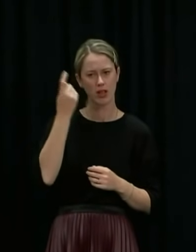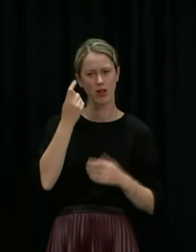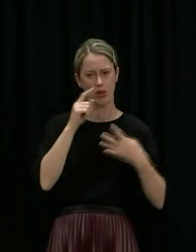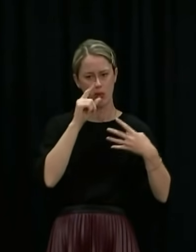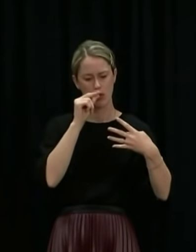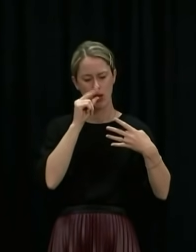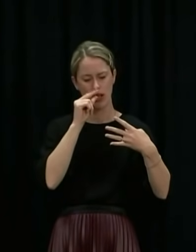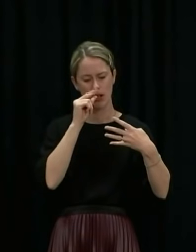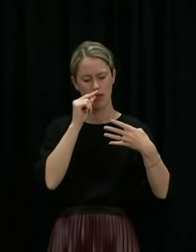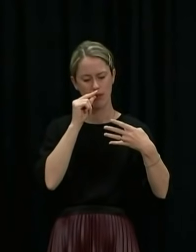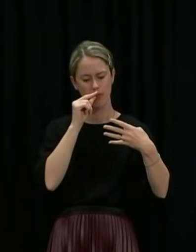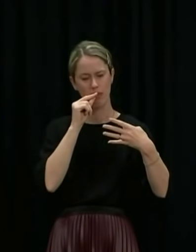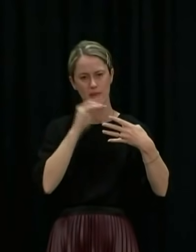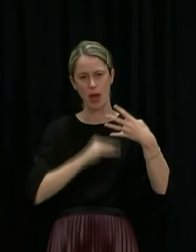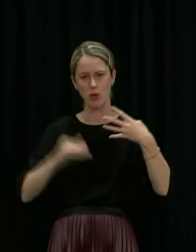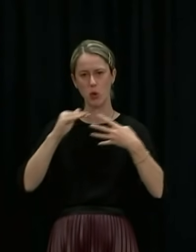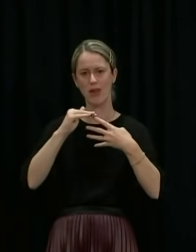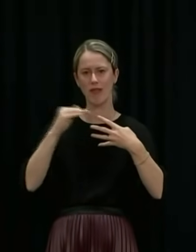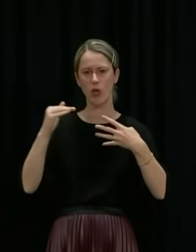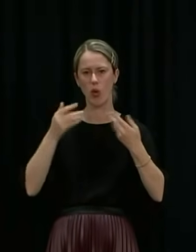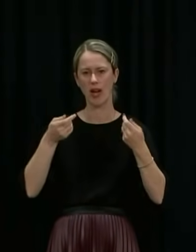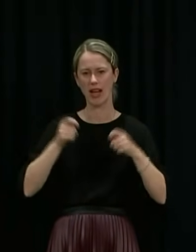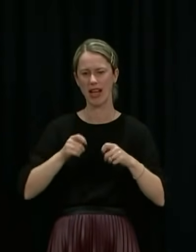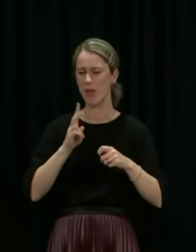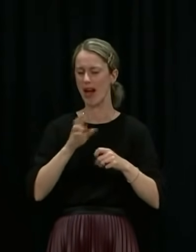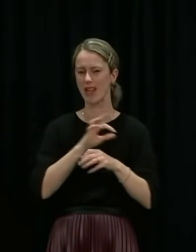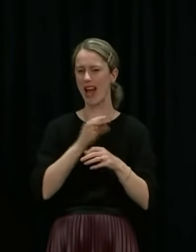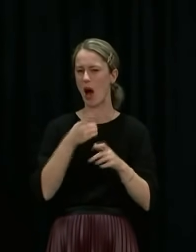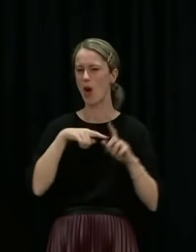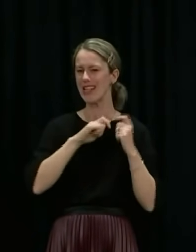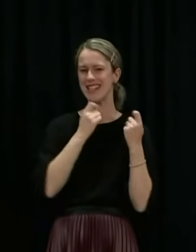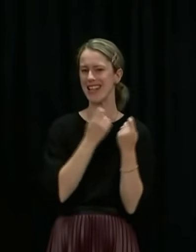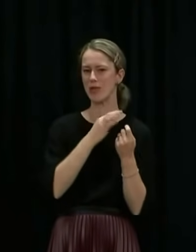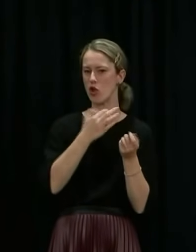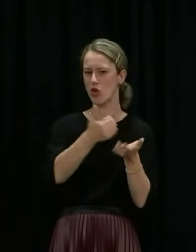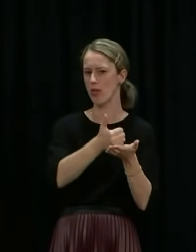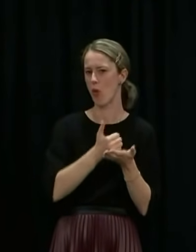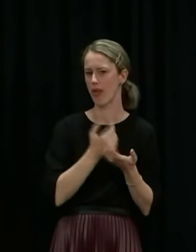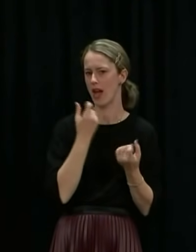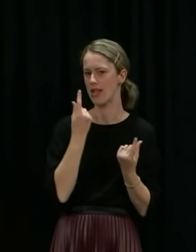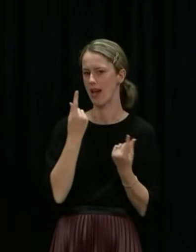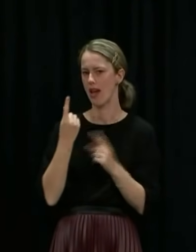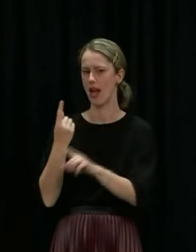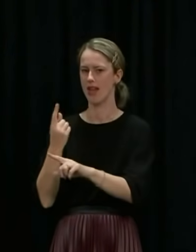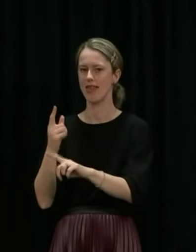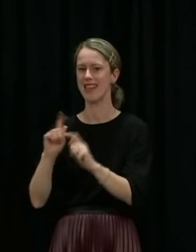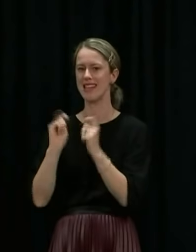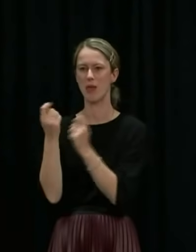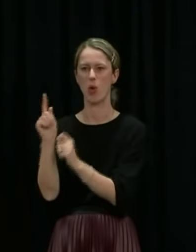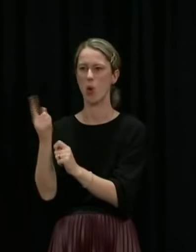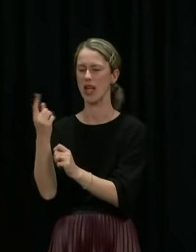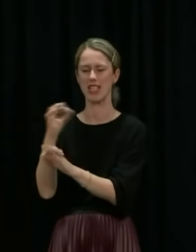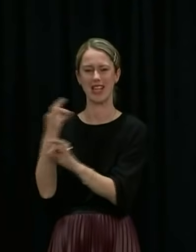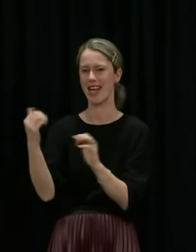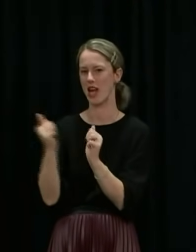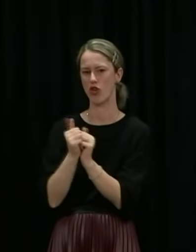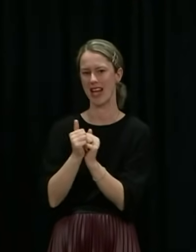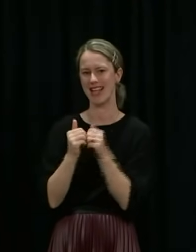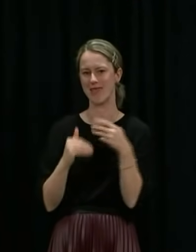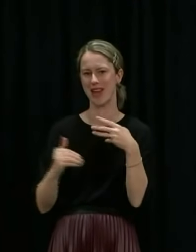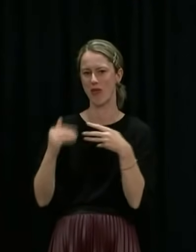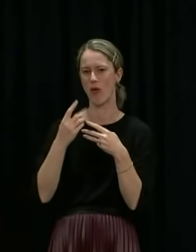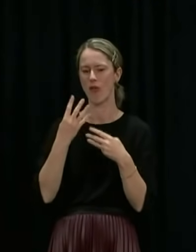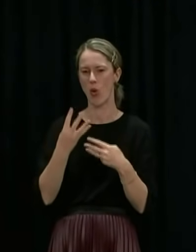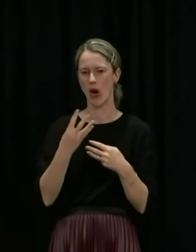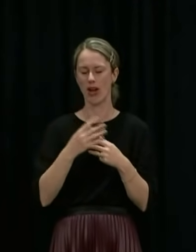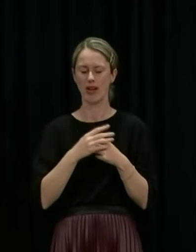alert levels again, and that was not supported by our team or the team on the ground in Auckland based on on the work